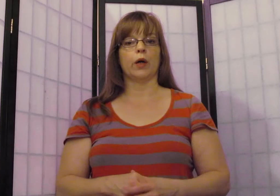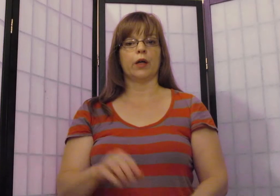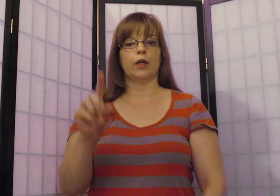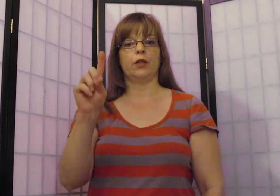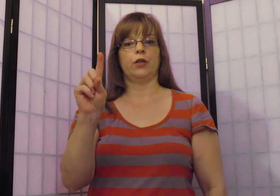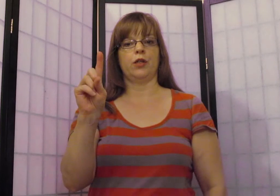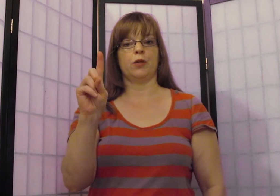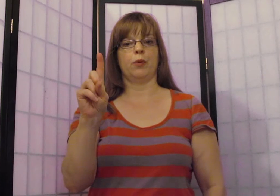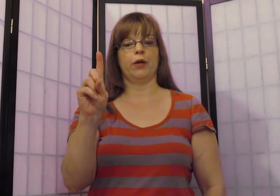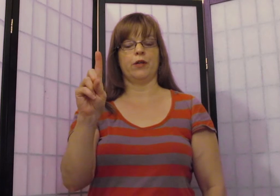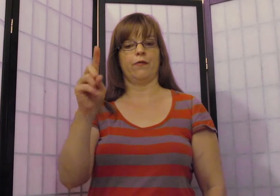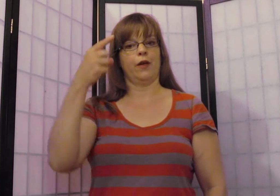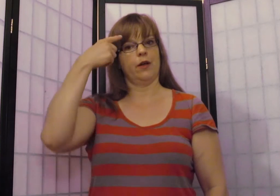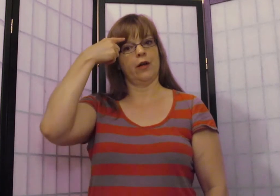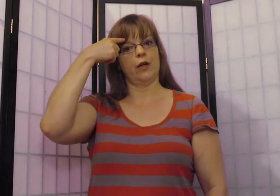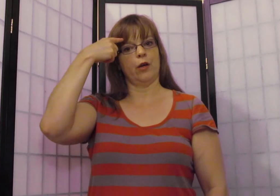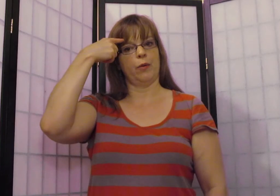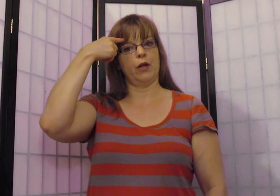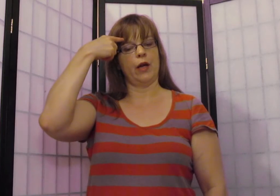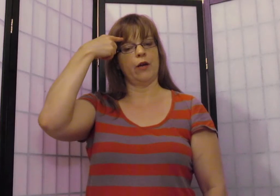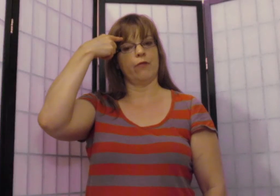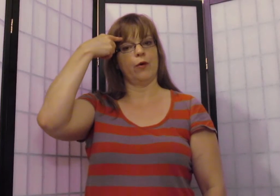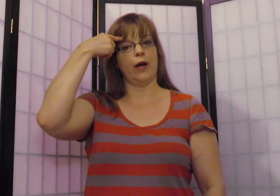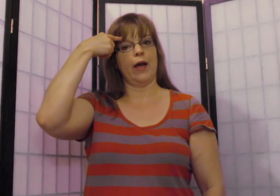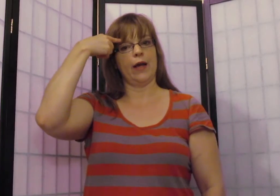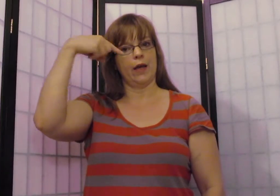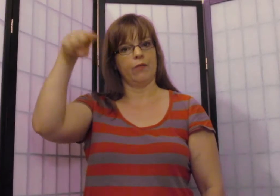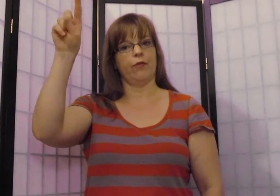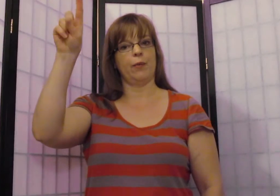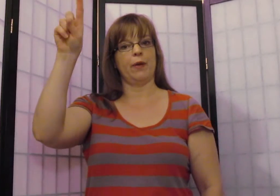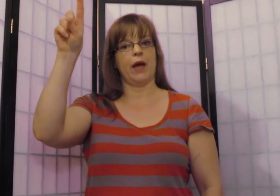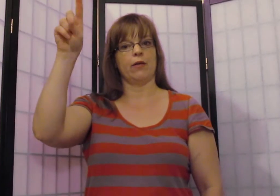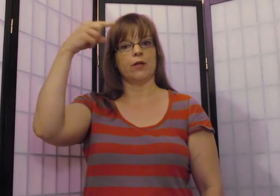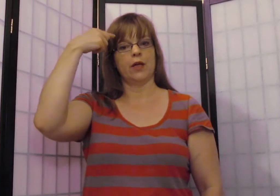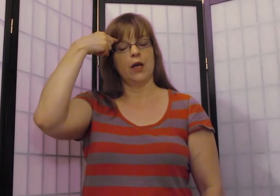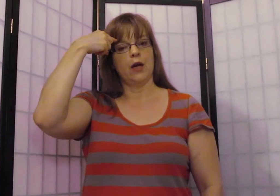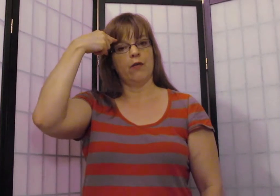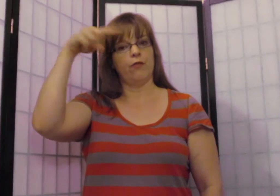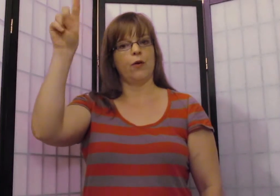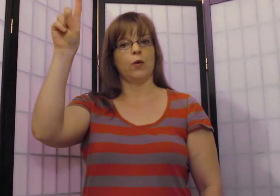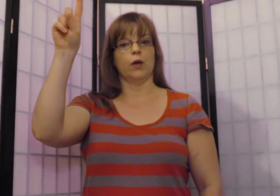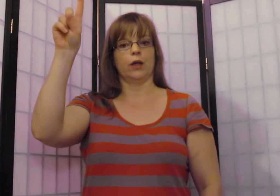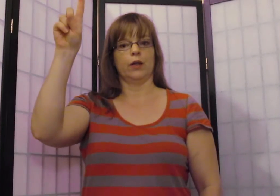Four, you need your pointer finger and you're going to put it at your forehead and flip it out. Four.